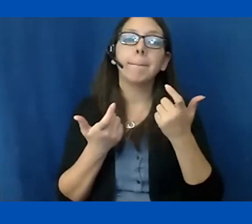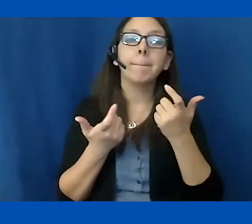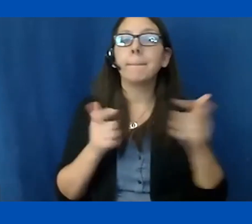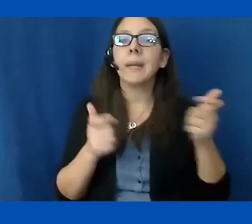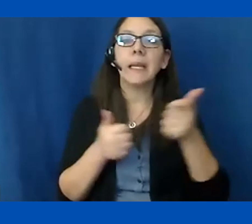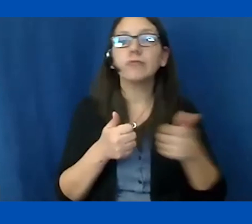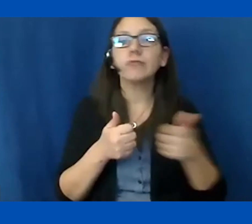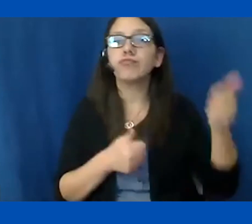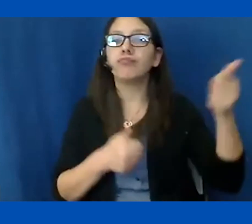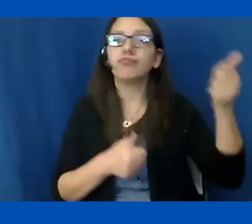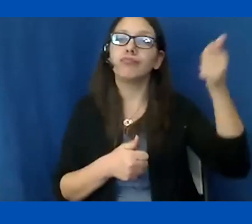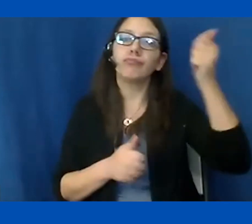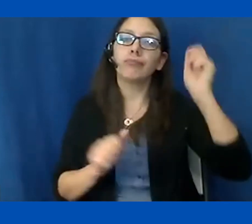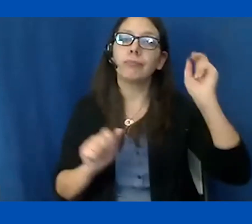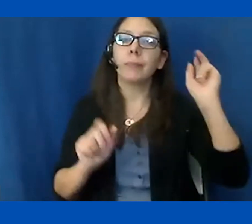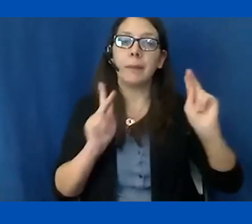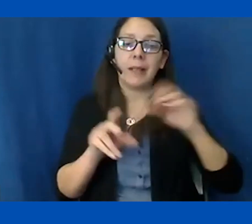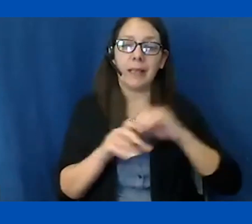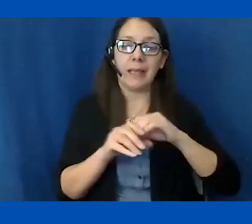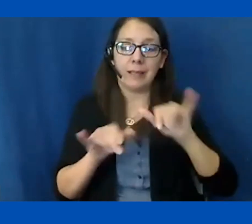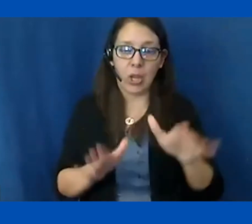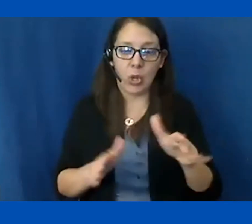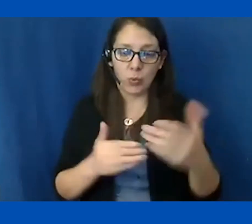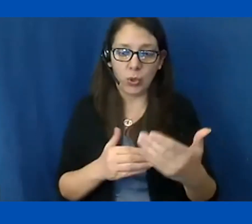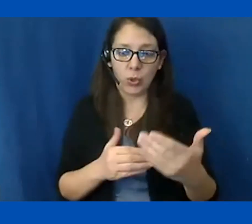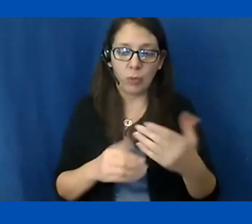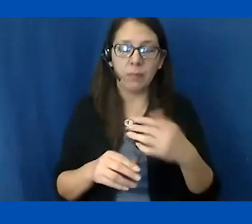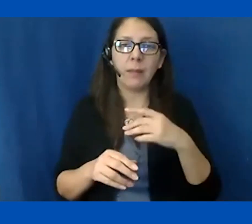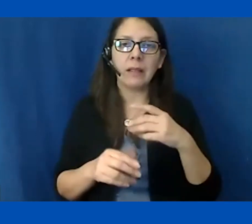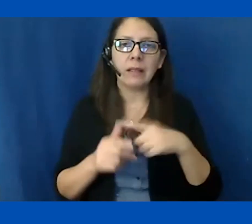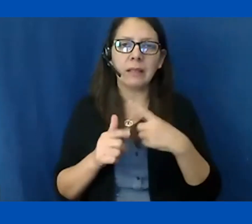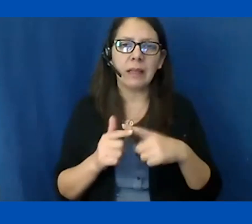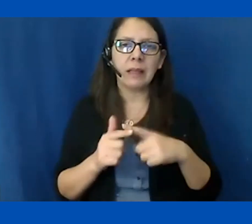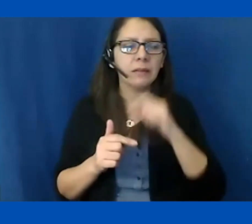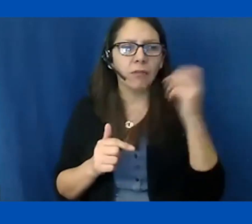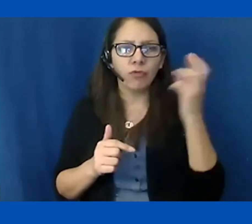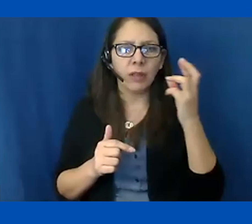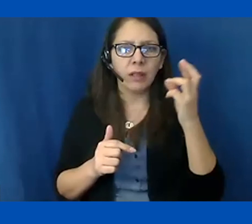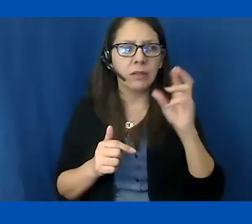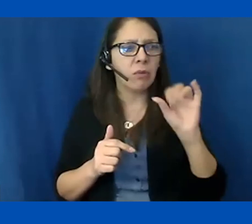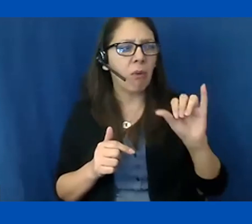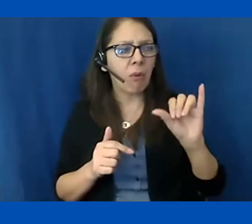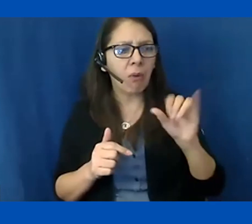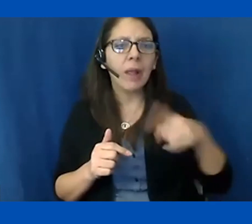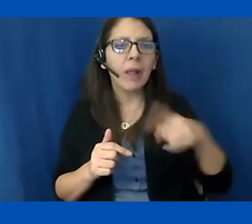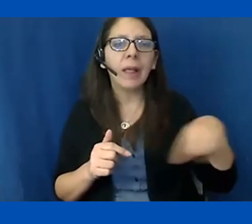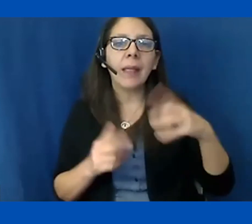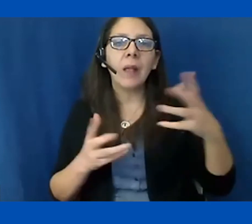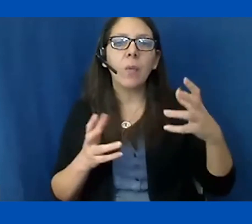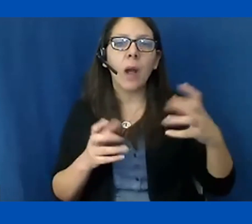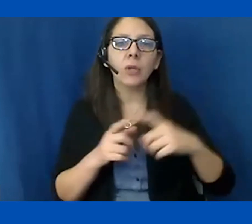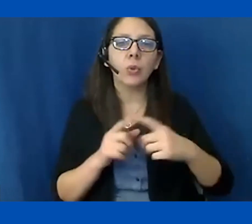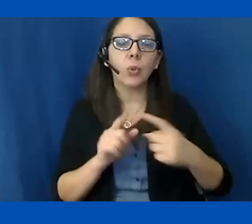and it's not until afterwards that I really, really realized, oh, they wanted to get together to meet me and